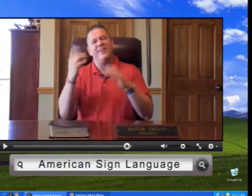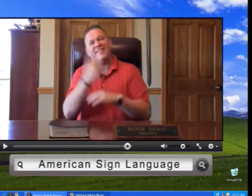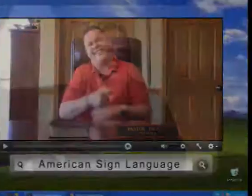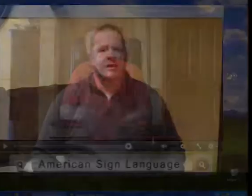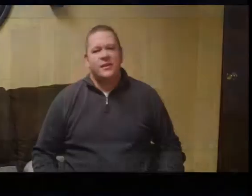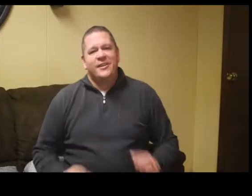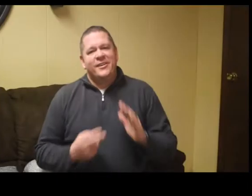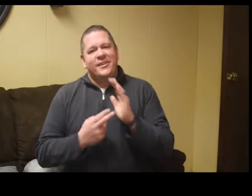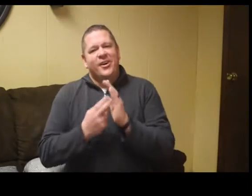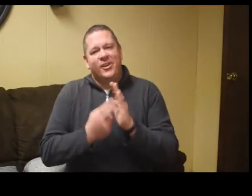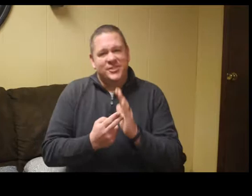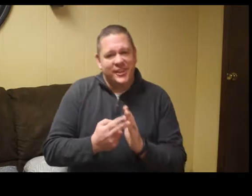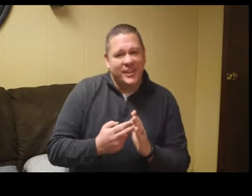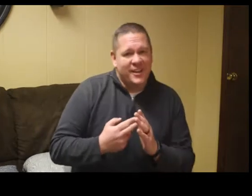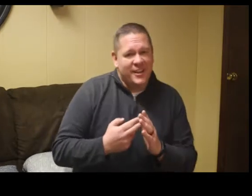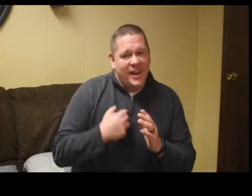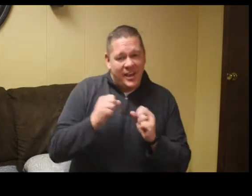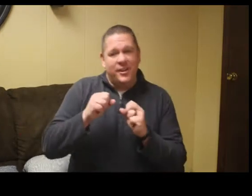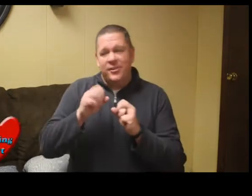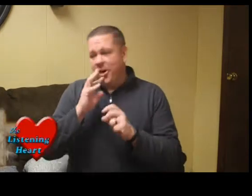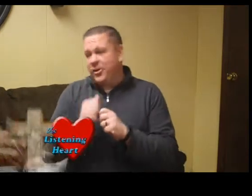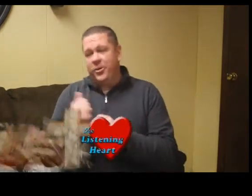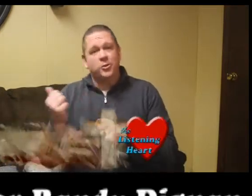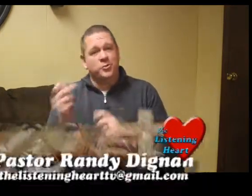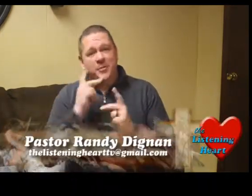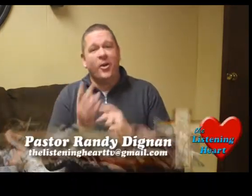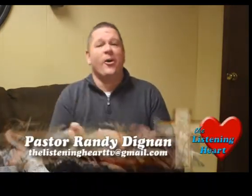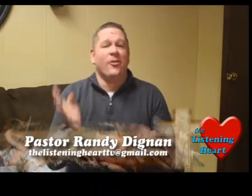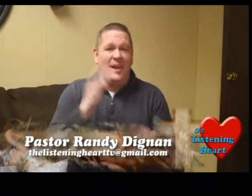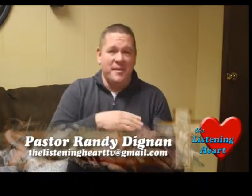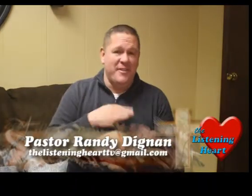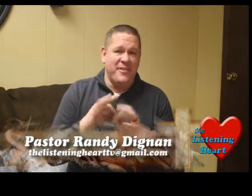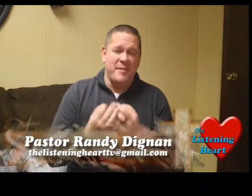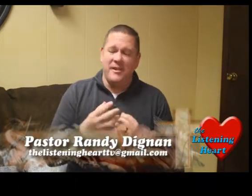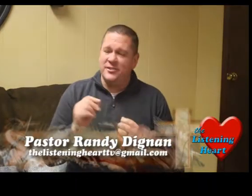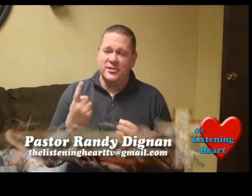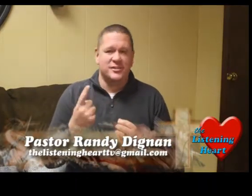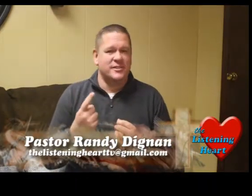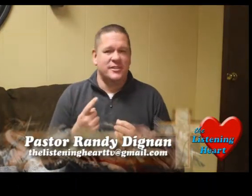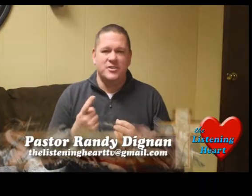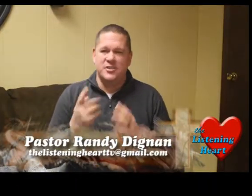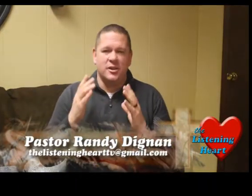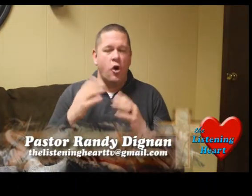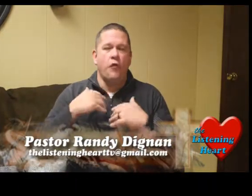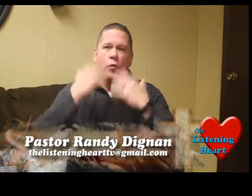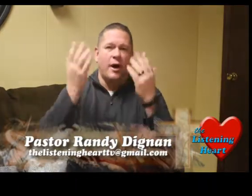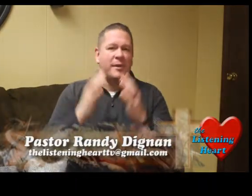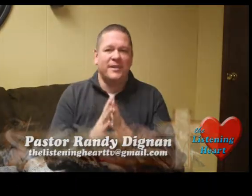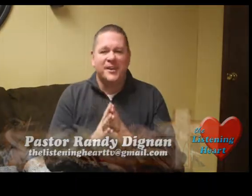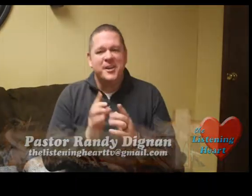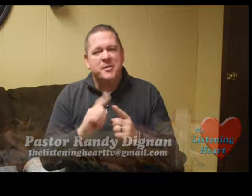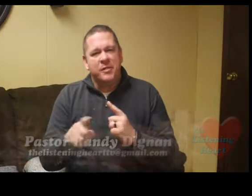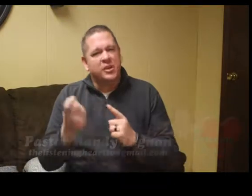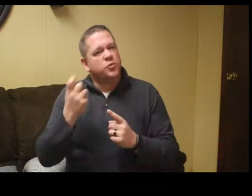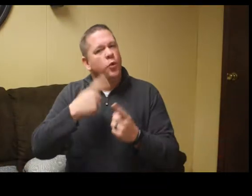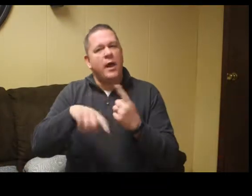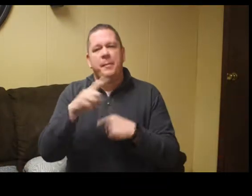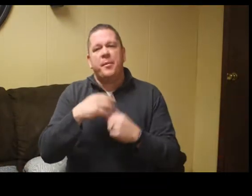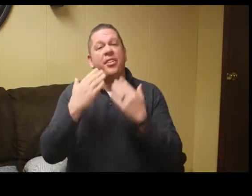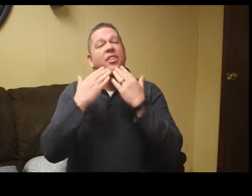day. Honestly, I could talk to those people all day, my family, and it's just overwhelming. But I just want to wrap up and thank